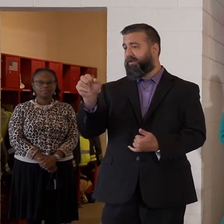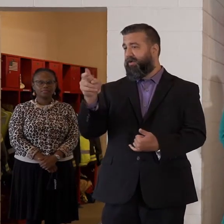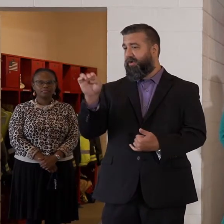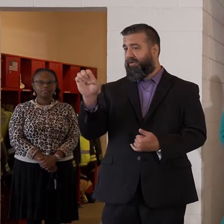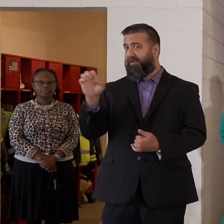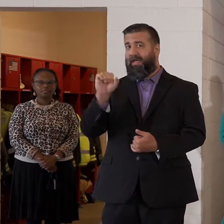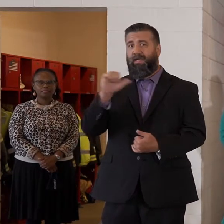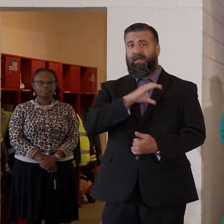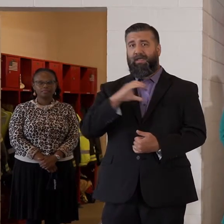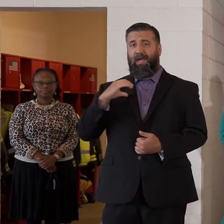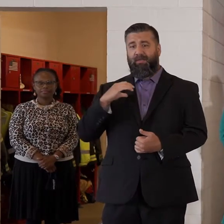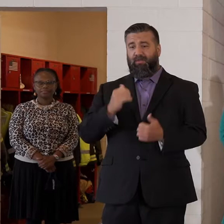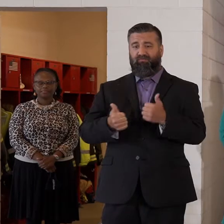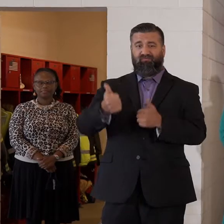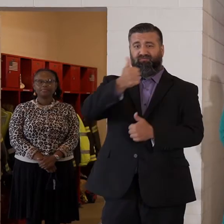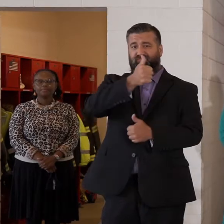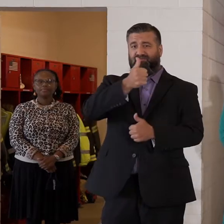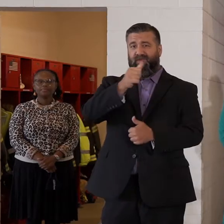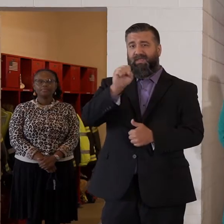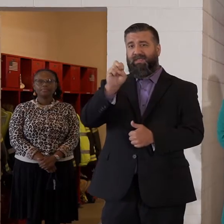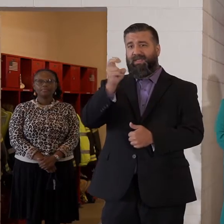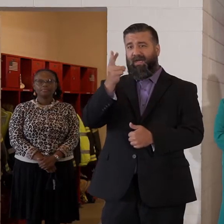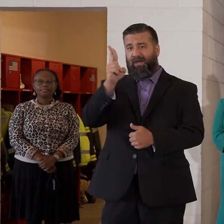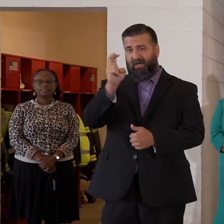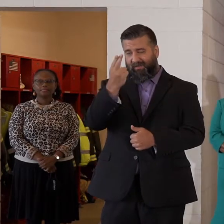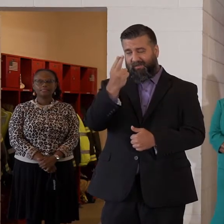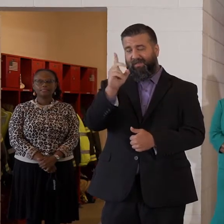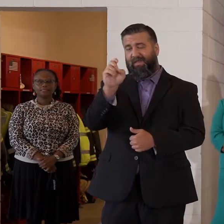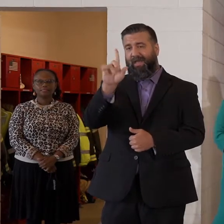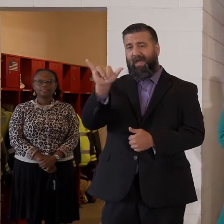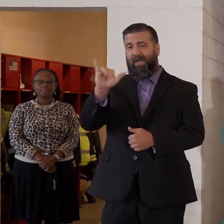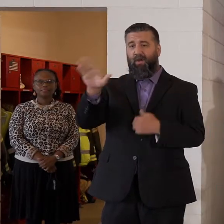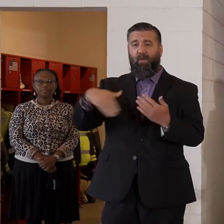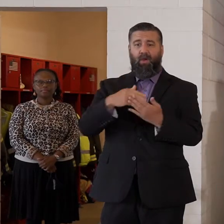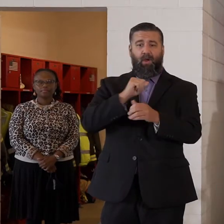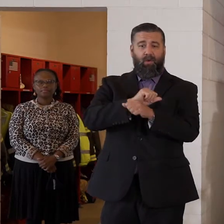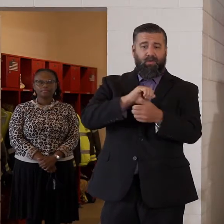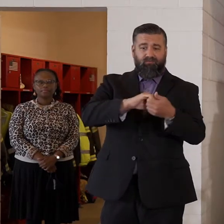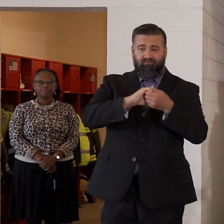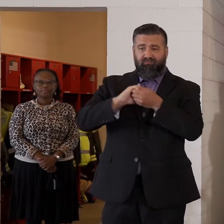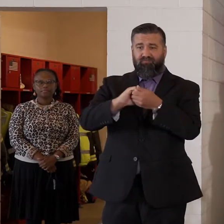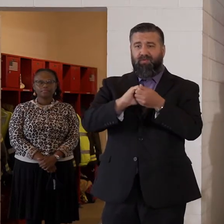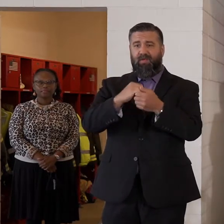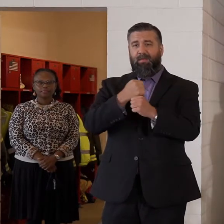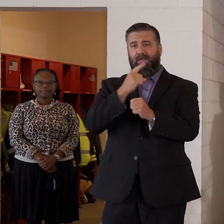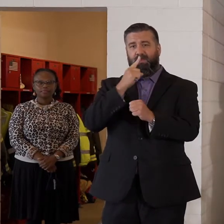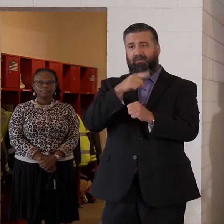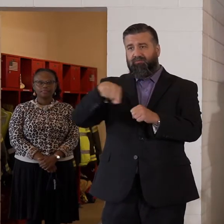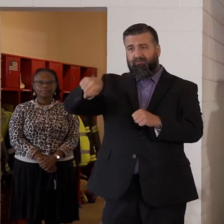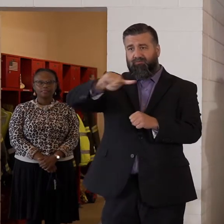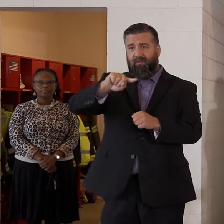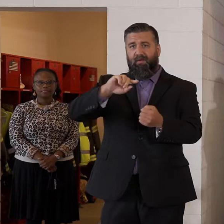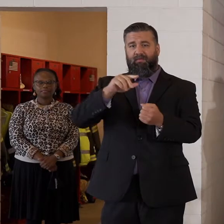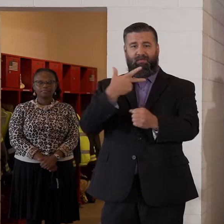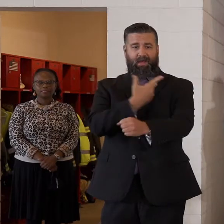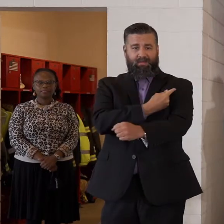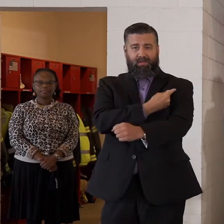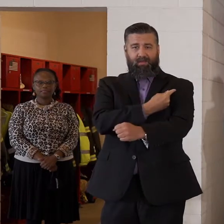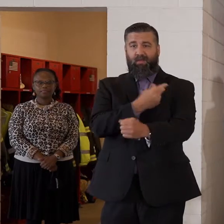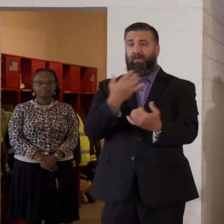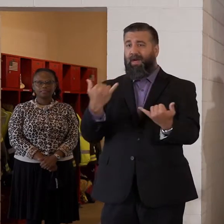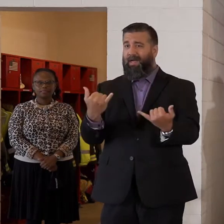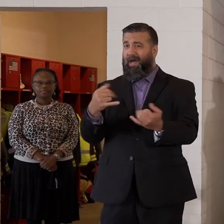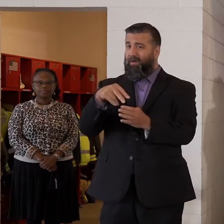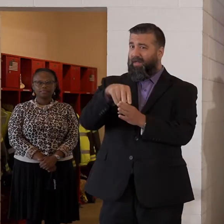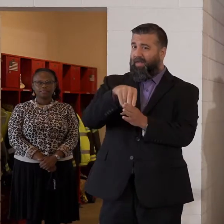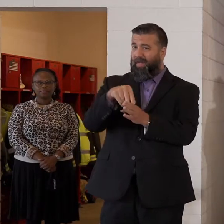Days for joining me as we all work together to get our communities vaccinated. We are truly at a